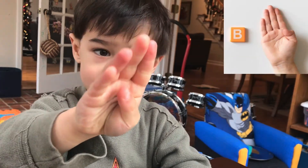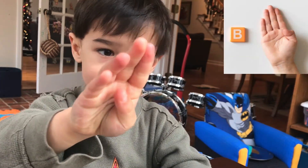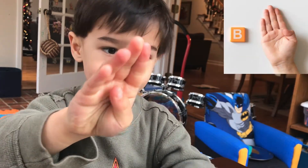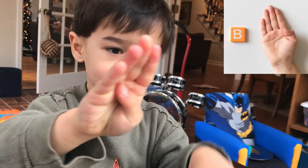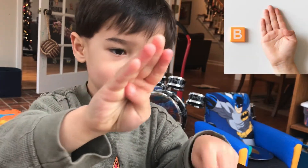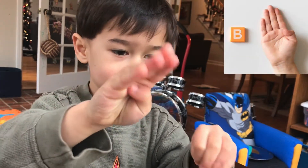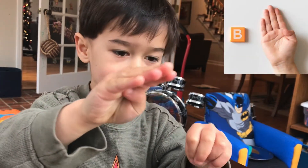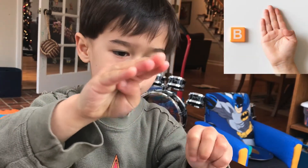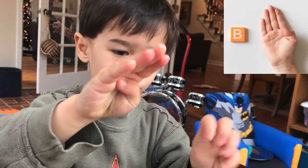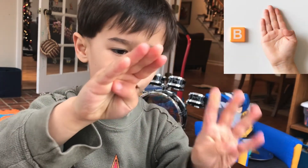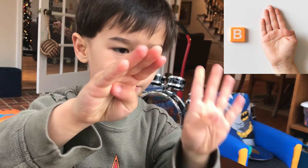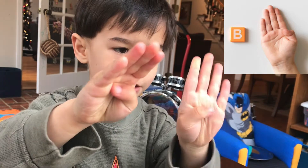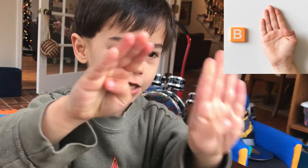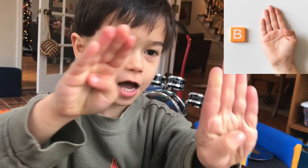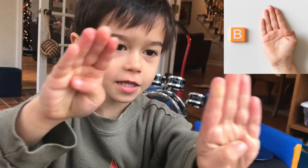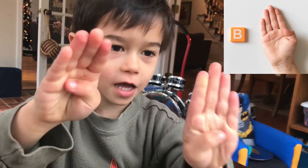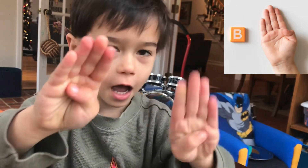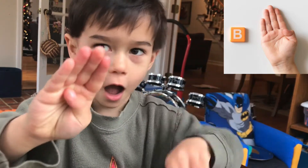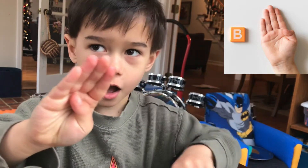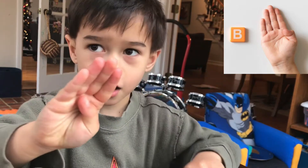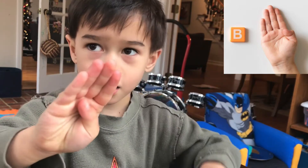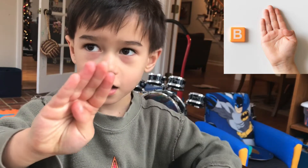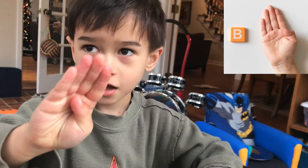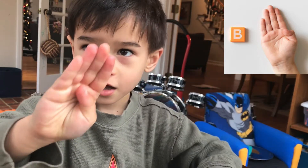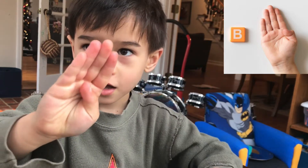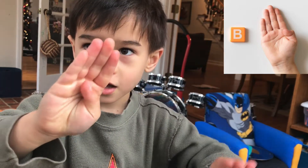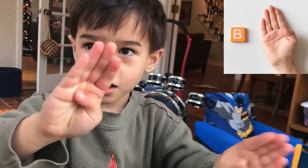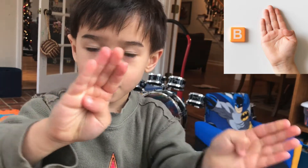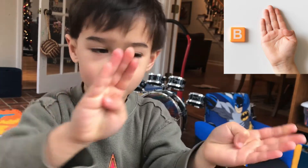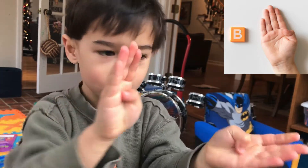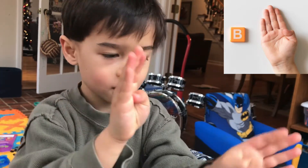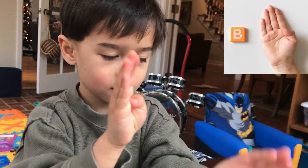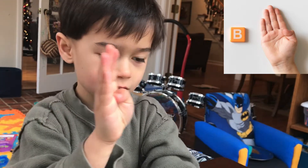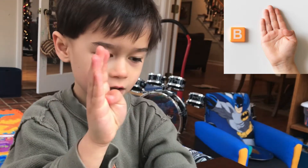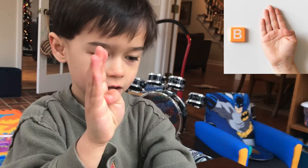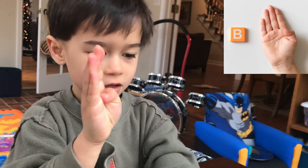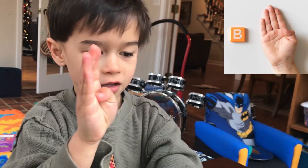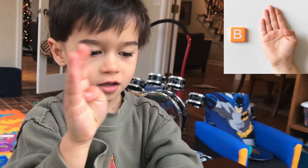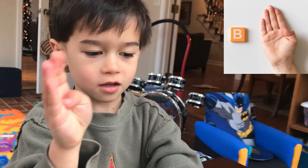B. B is for banana. Banana. What else?